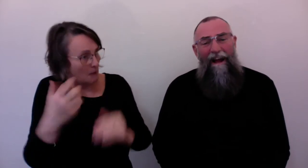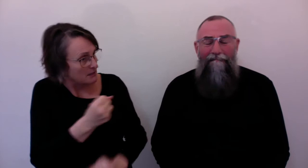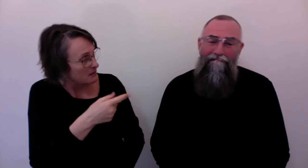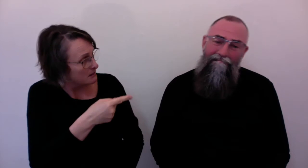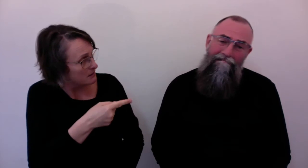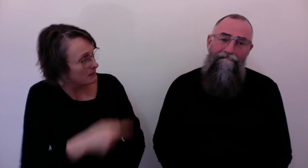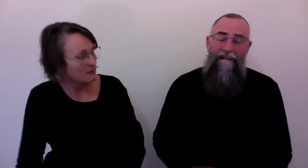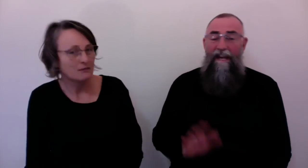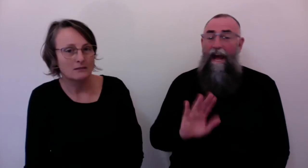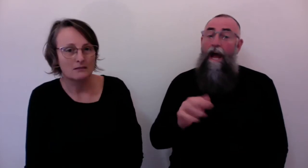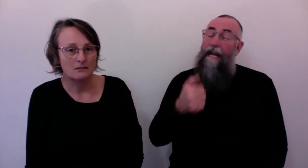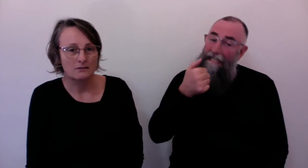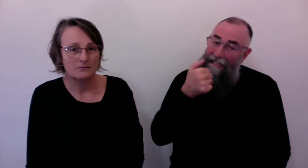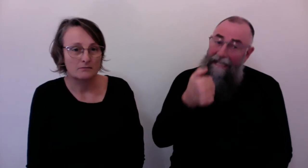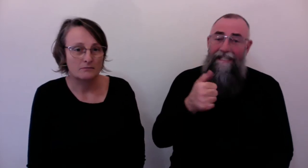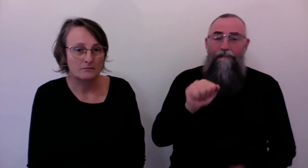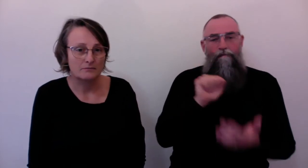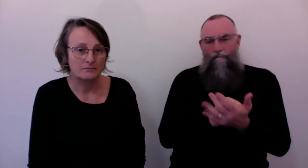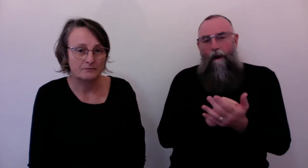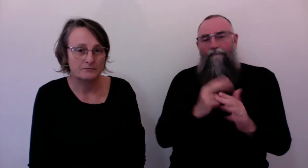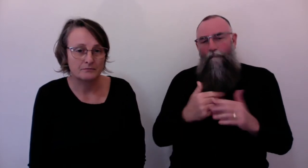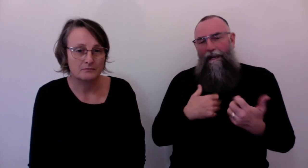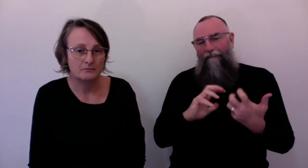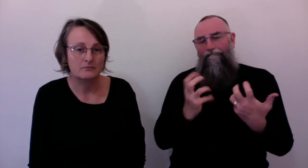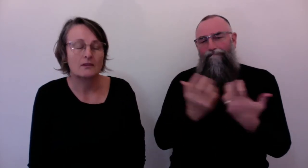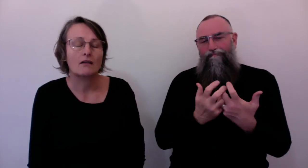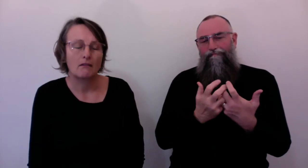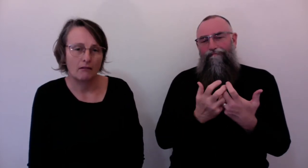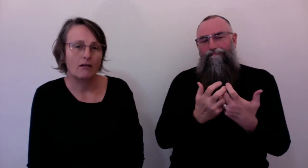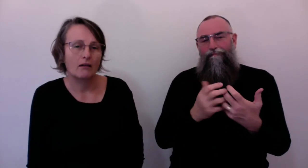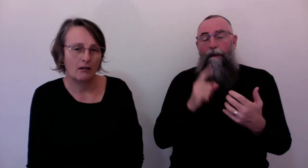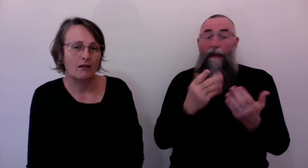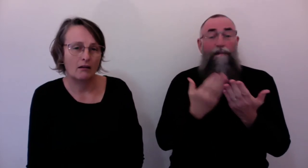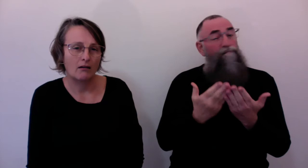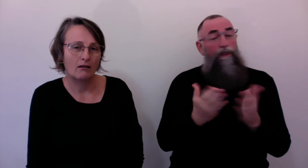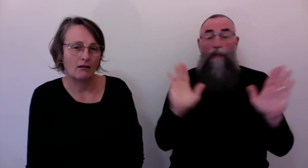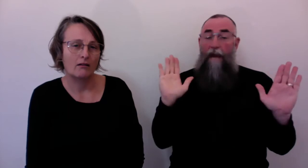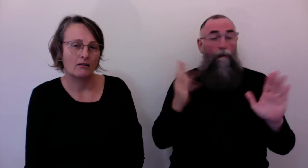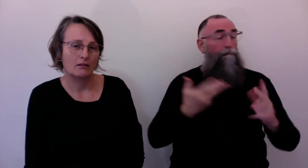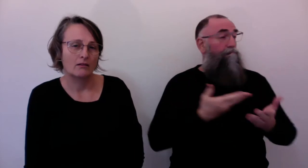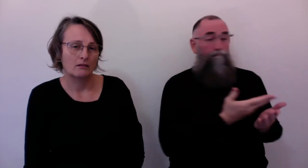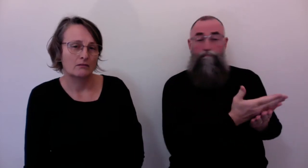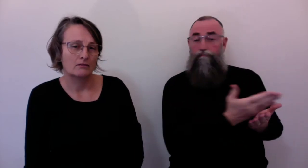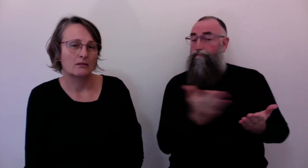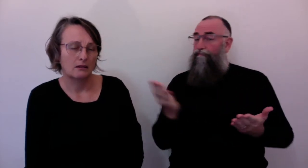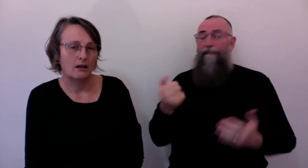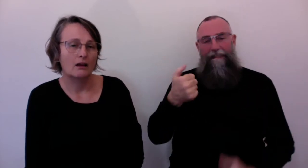You know what? 6 is actually a really good level for me You for found your everything in comfortability. general, to be honest. Okay. Yeah, That yeah. makes sense. You seem comfortable